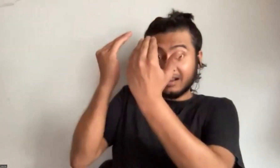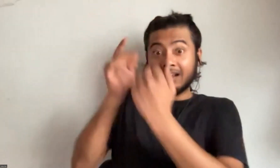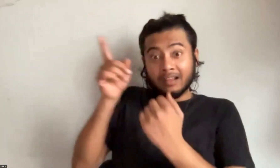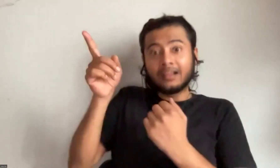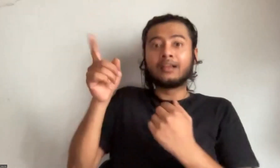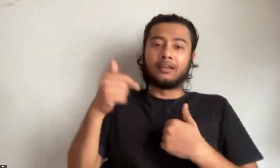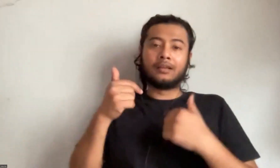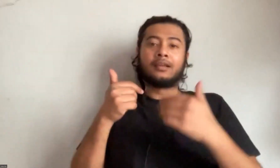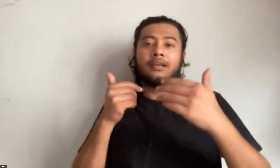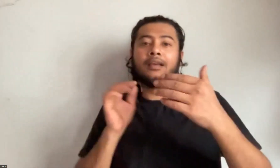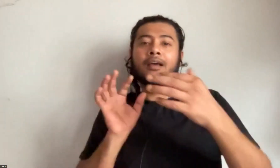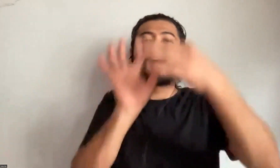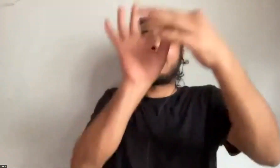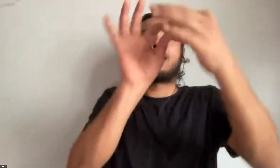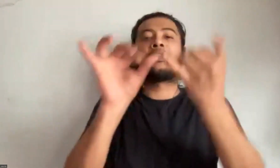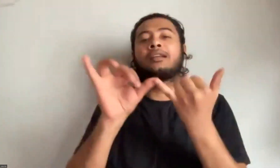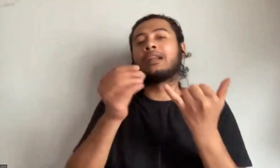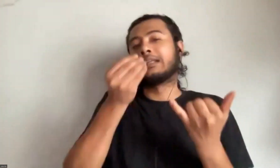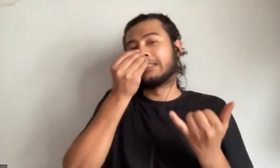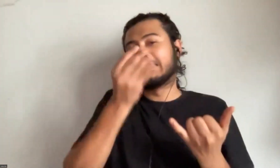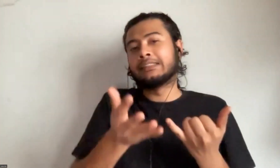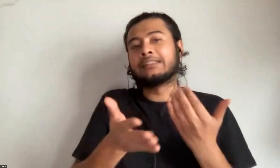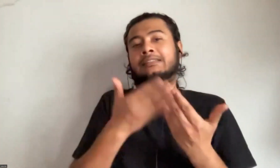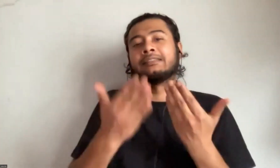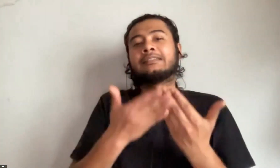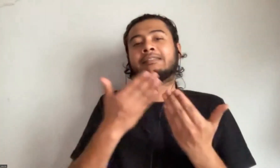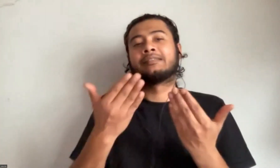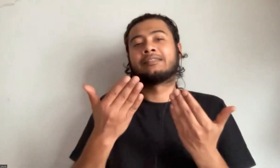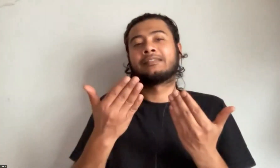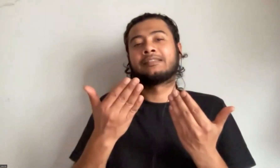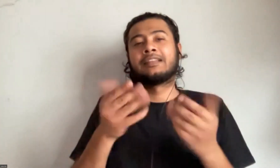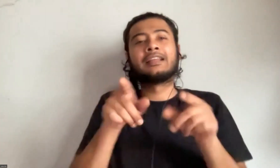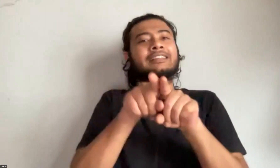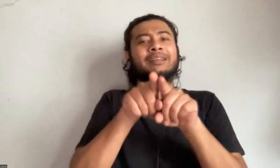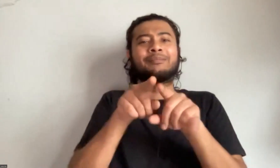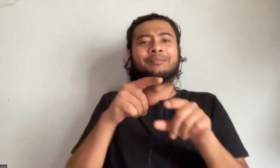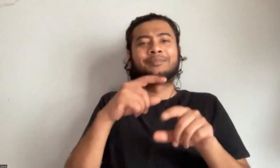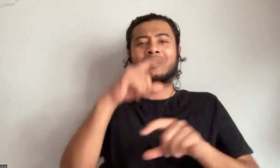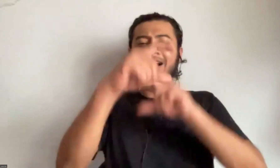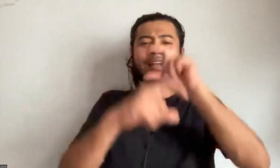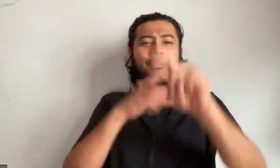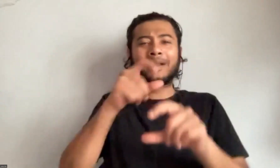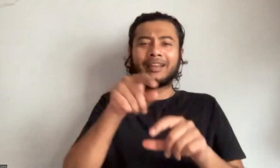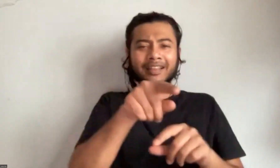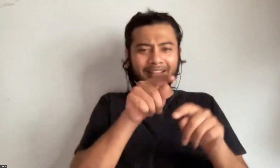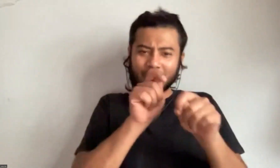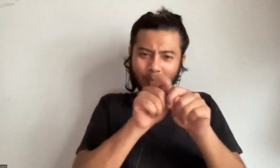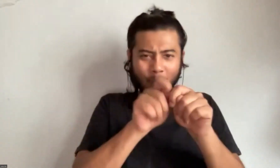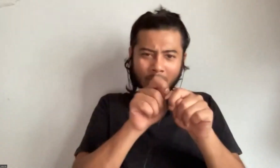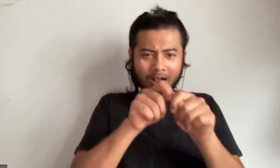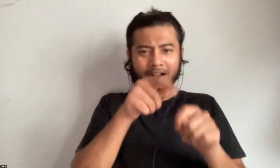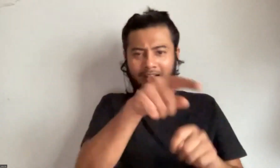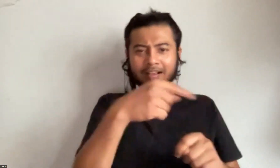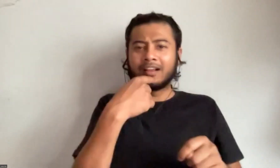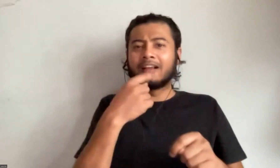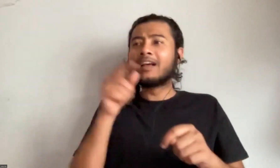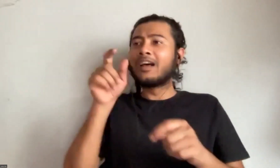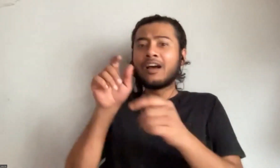please have a look at this person. I'm recommending this person to you and this devotee to you, and please take